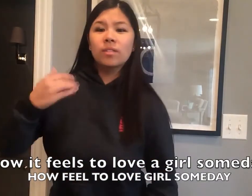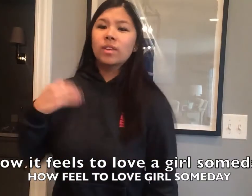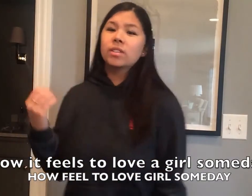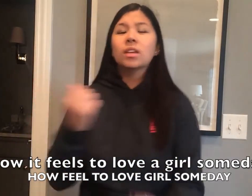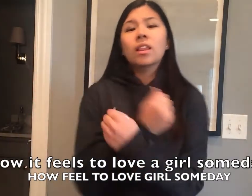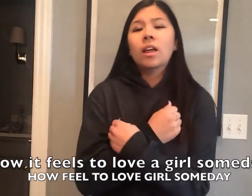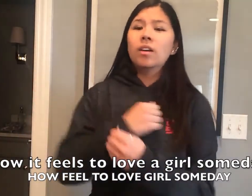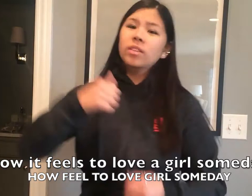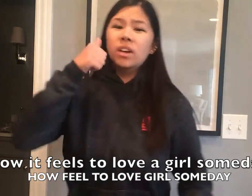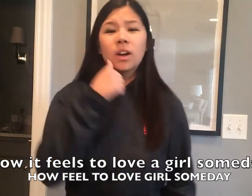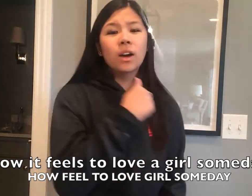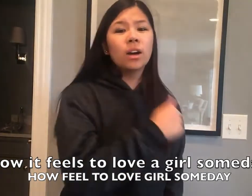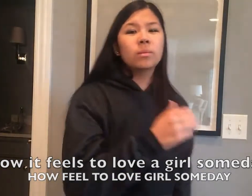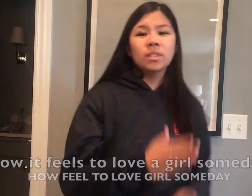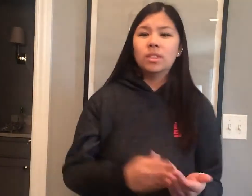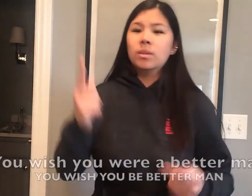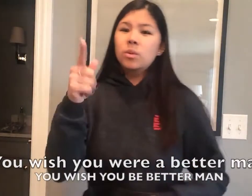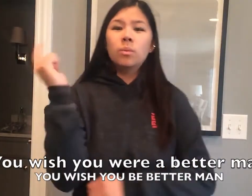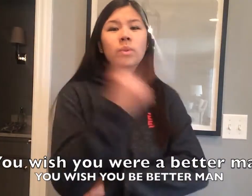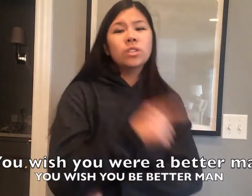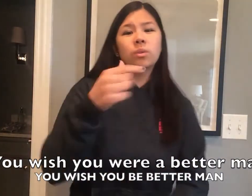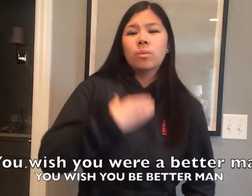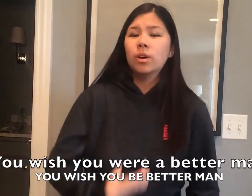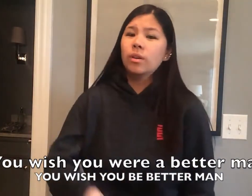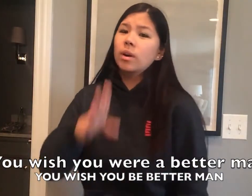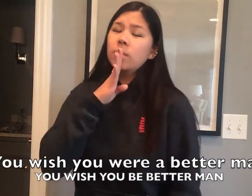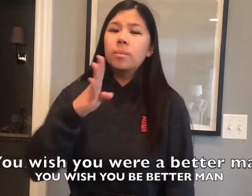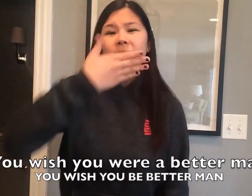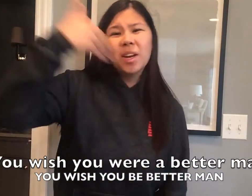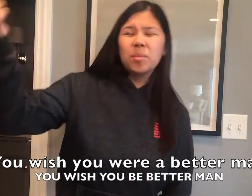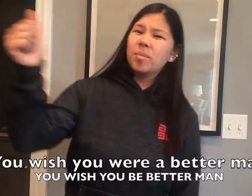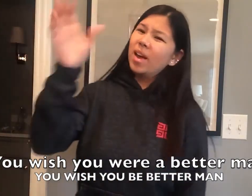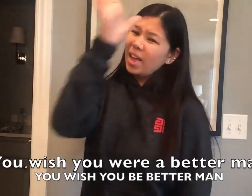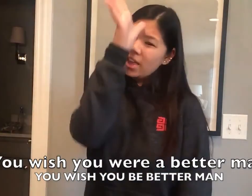feels to love a girl, someday you wish you were a better man